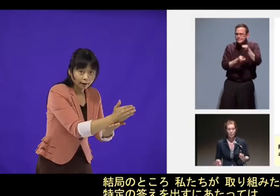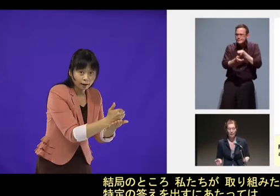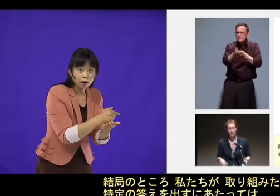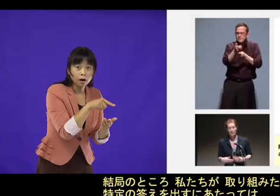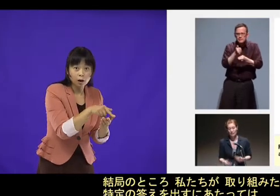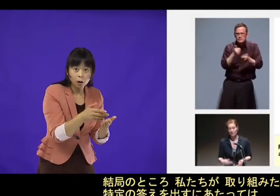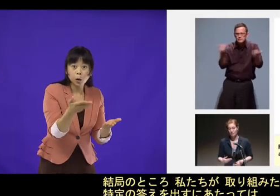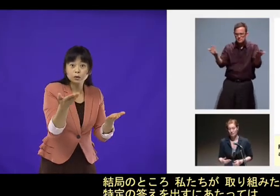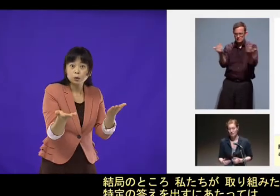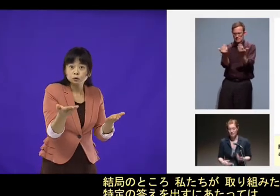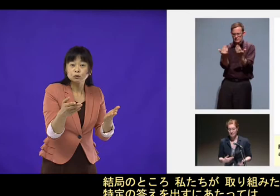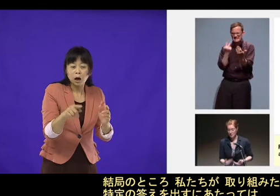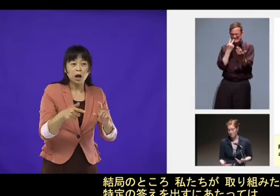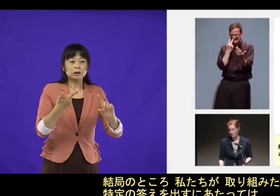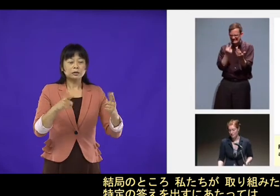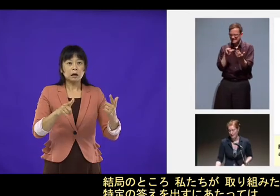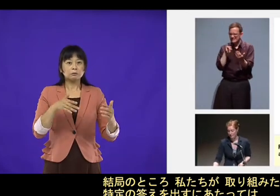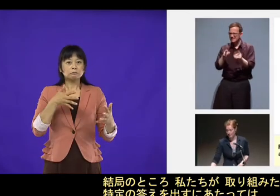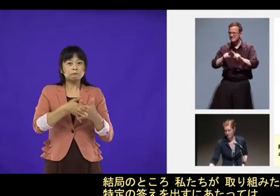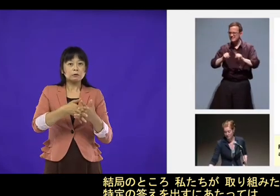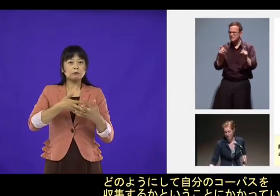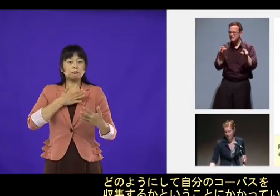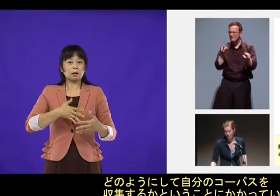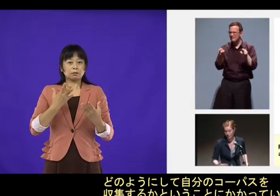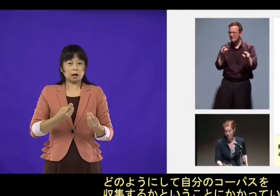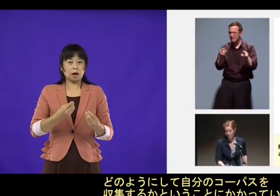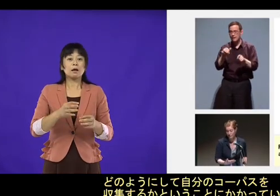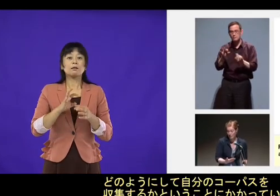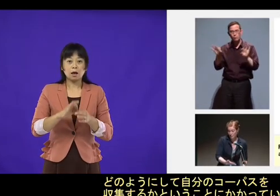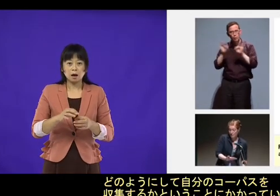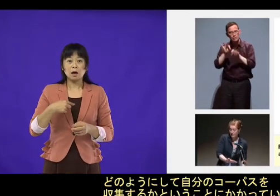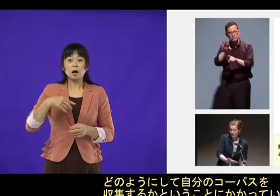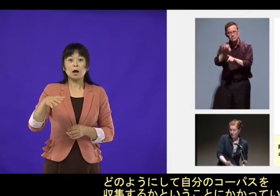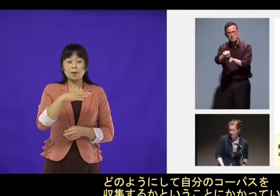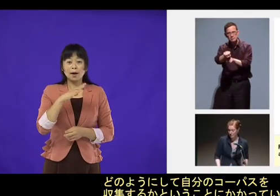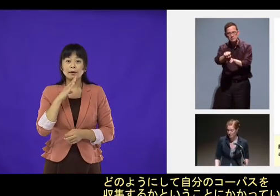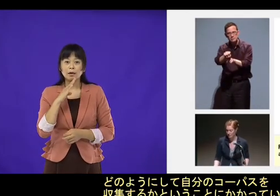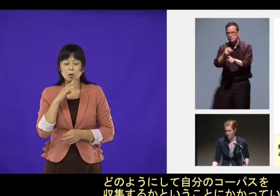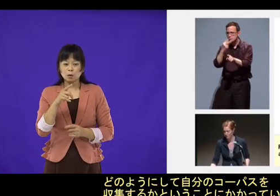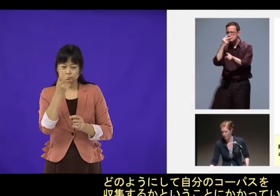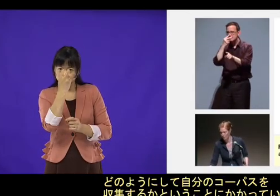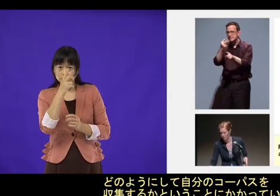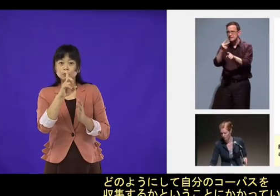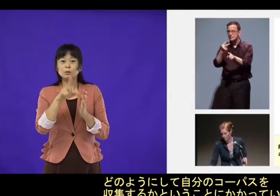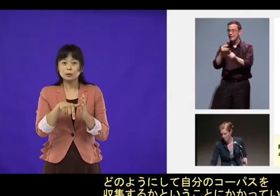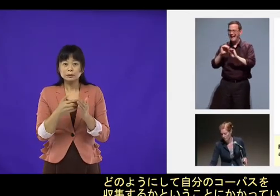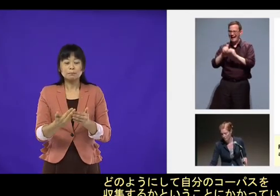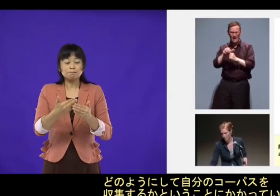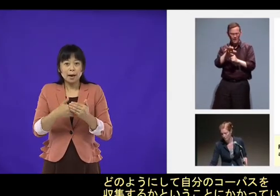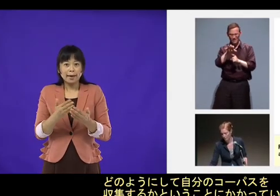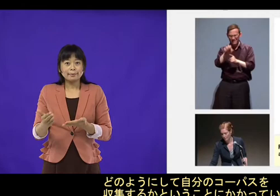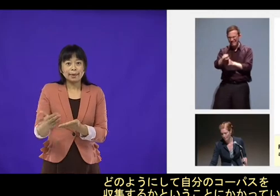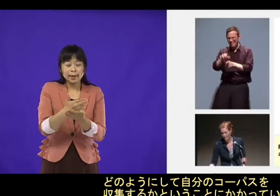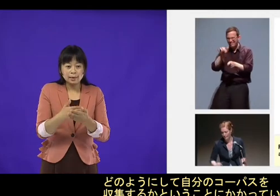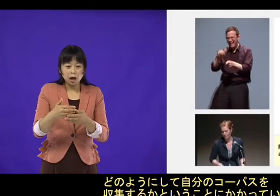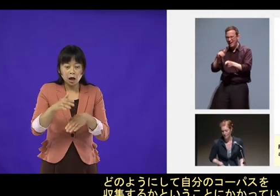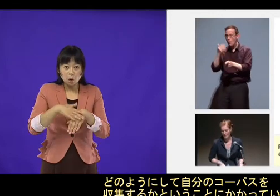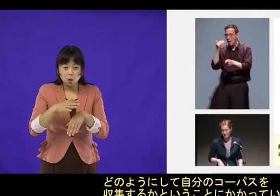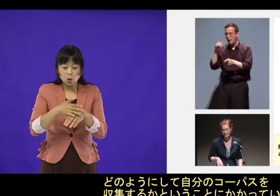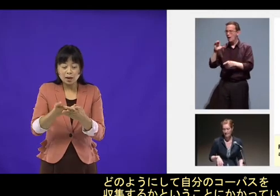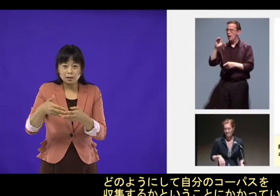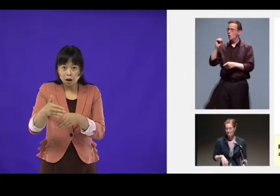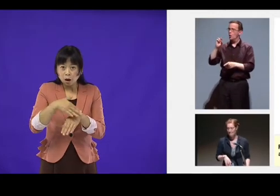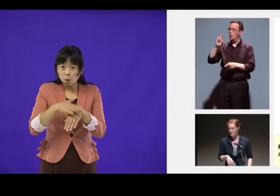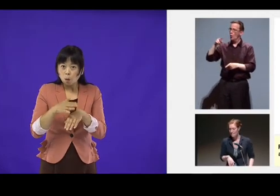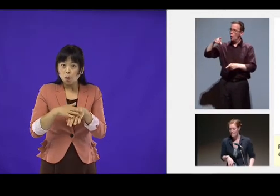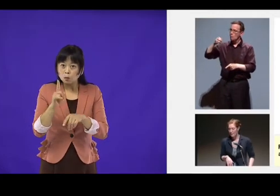our corpora and to address the specific answers or specific questions that we want to